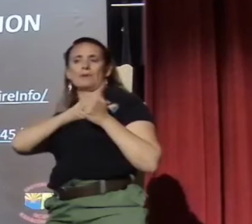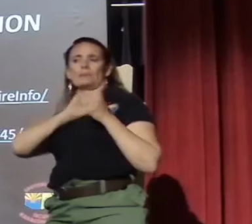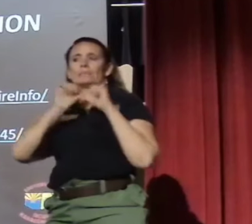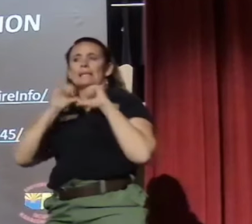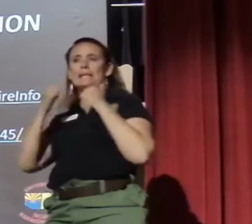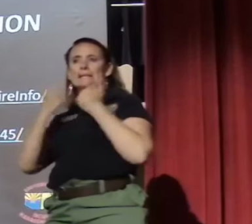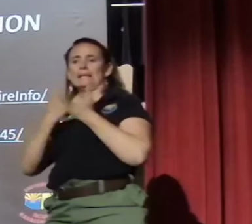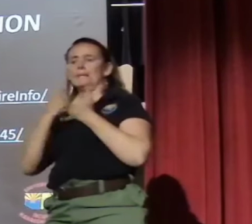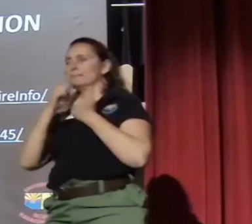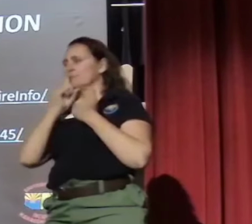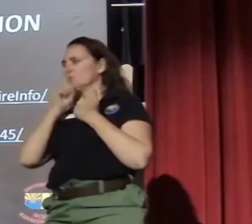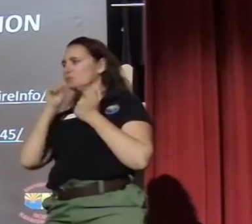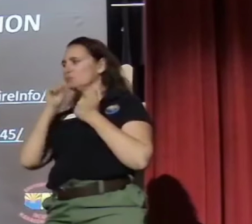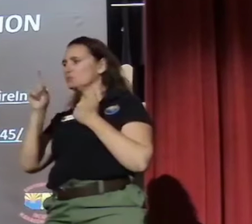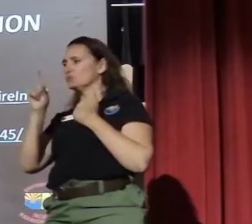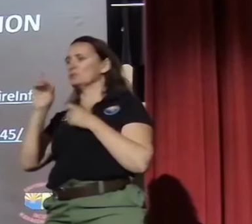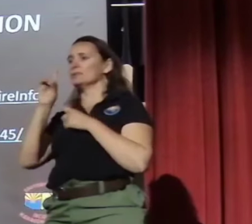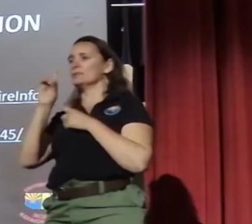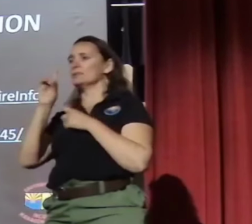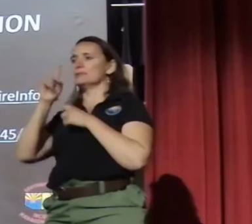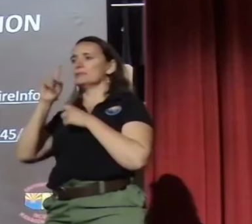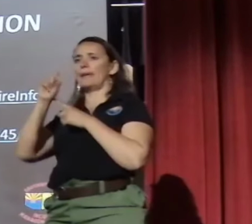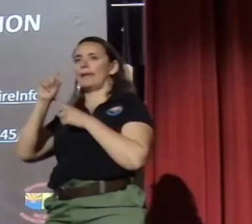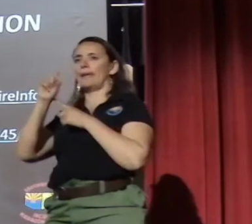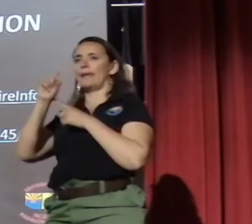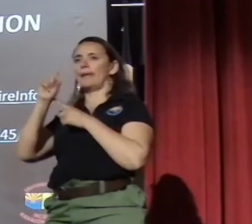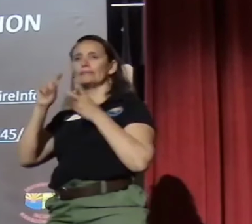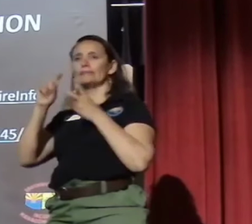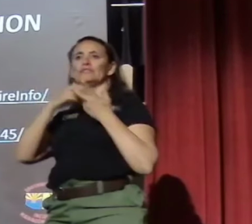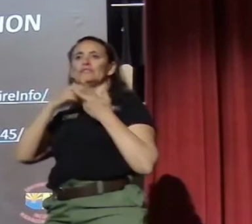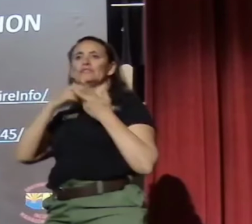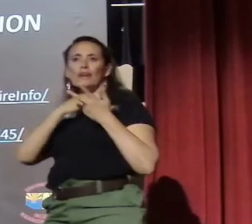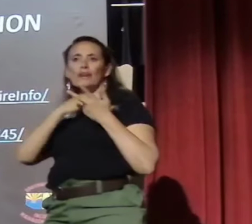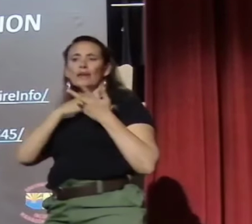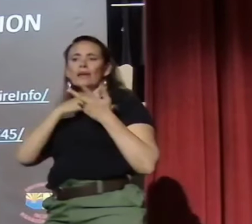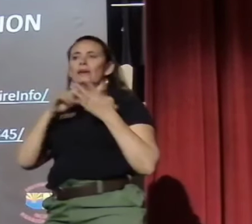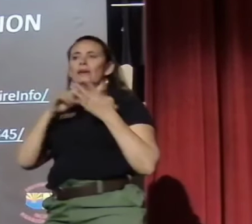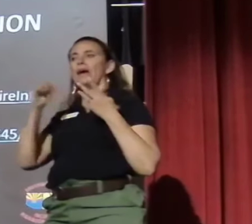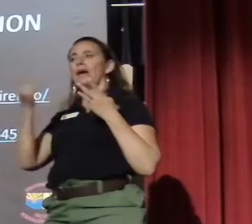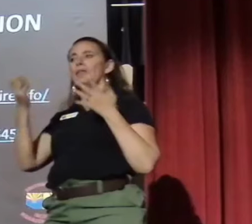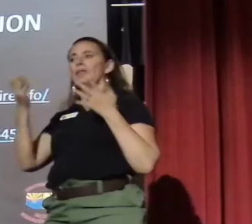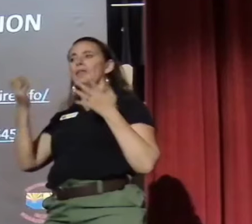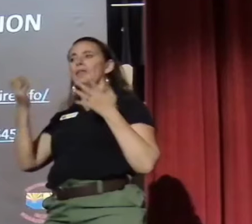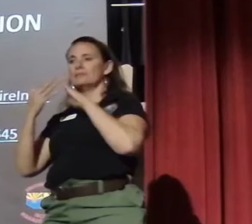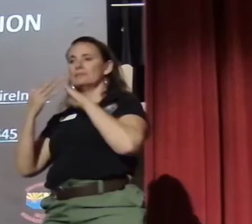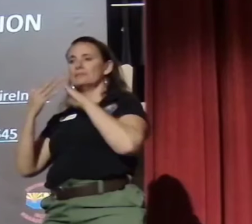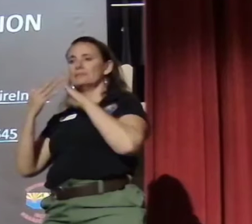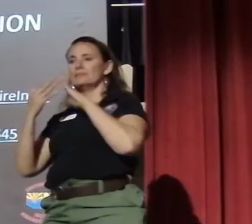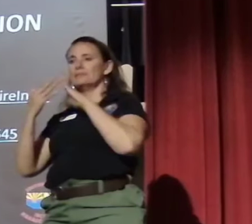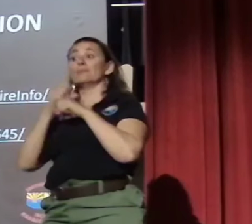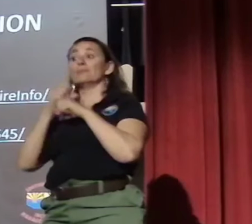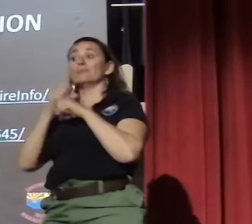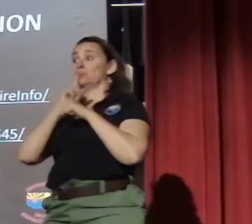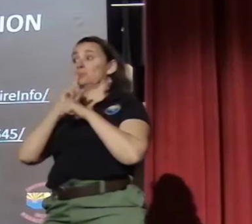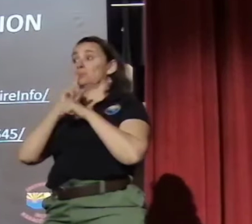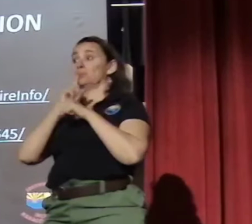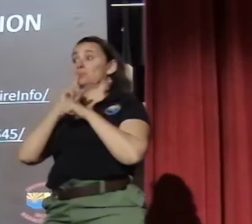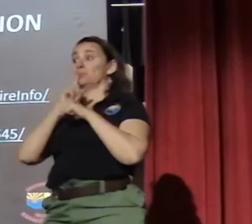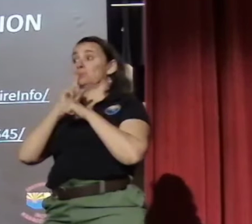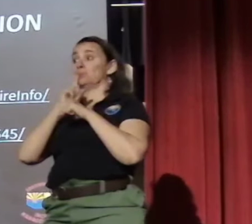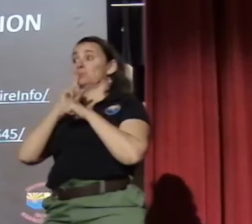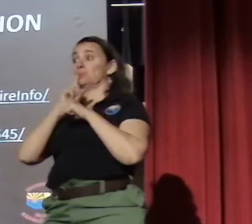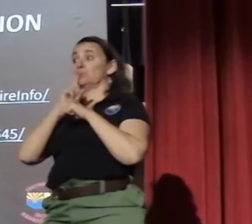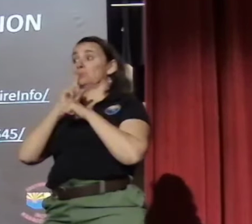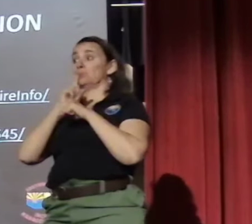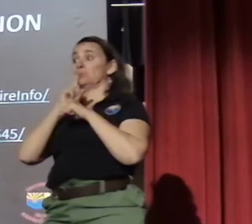that, DPS, the Sheriff's Department, other surrounding communities, to make sure that if we need to get out of here, we're going to open up all